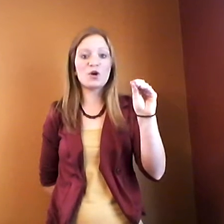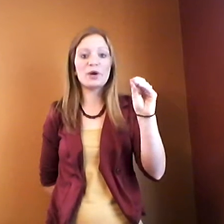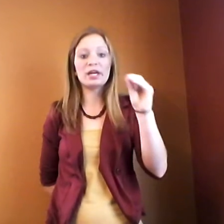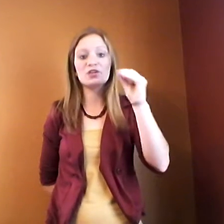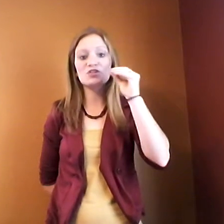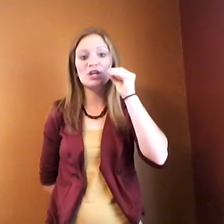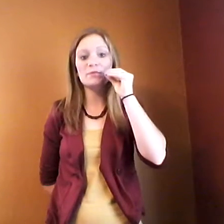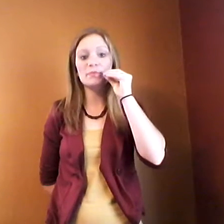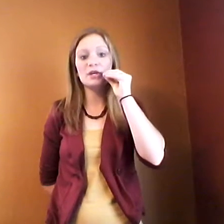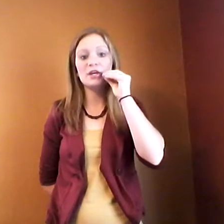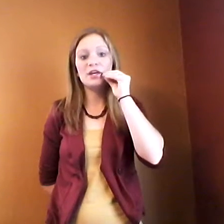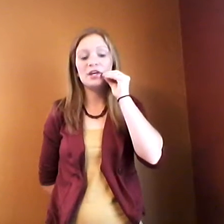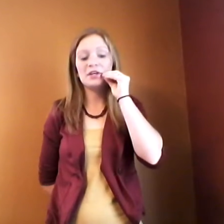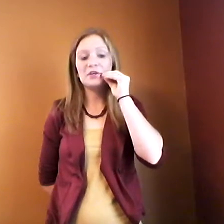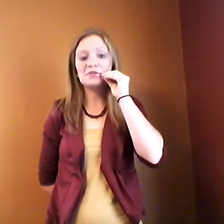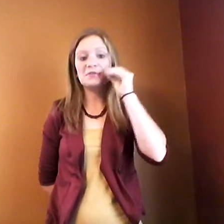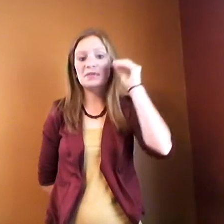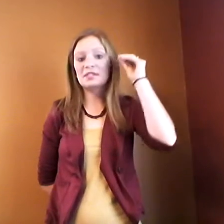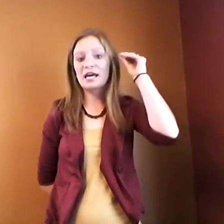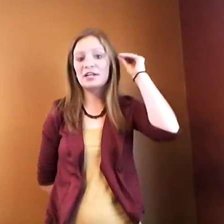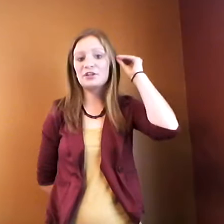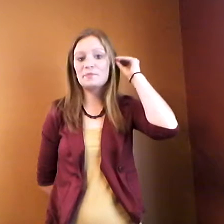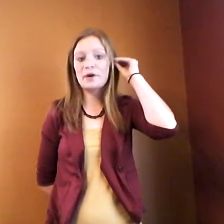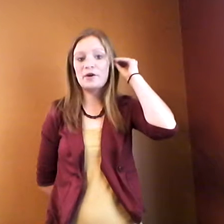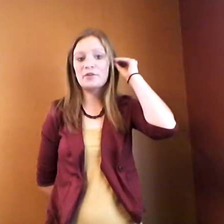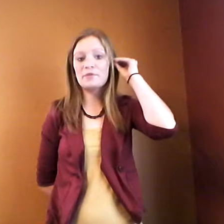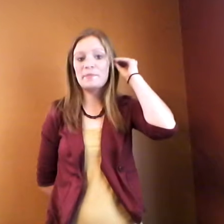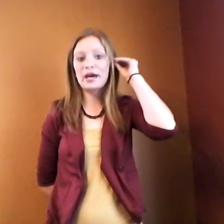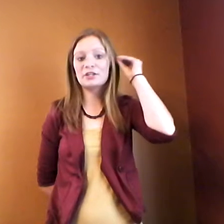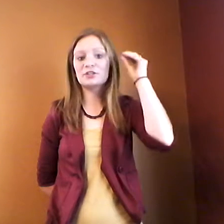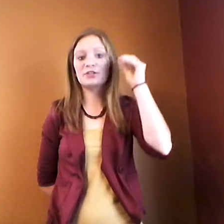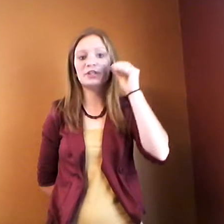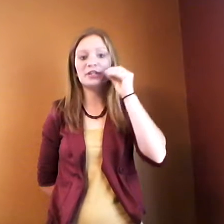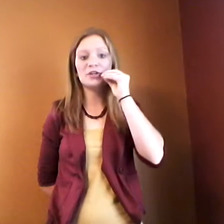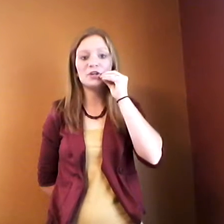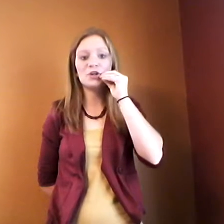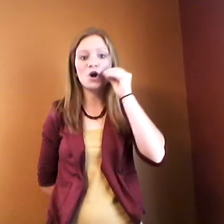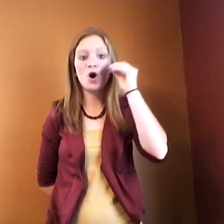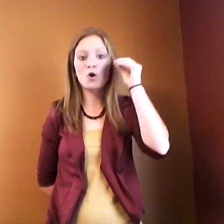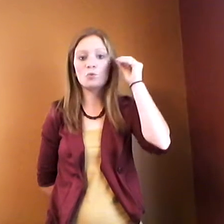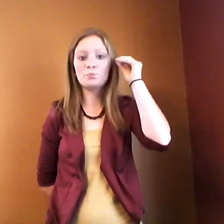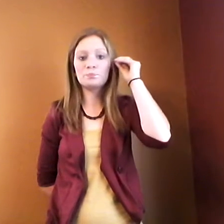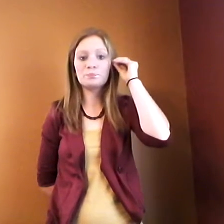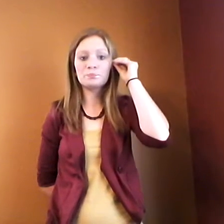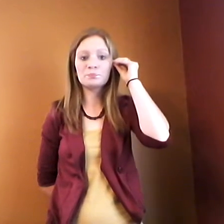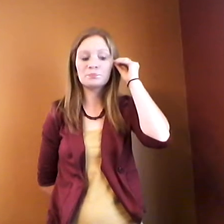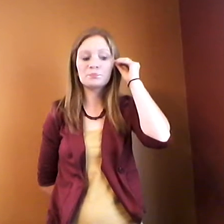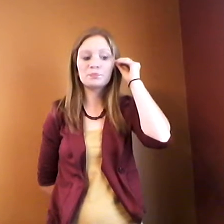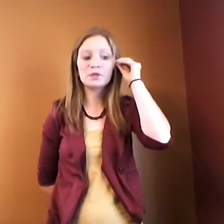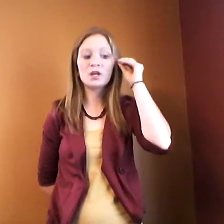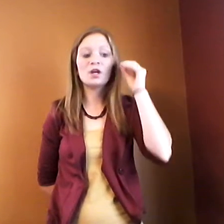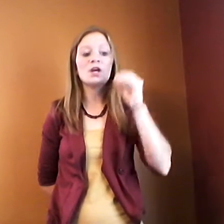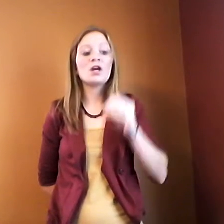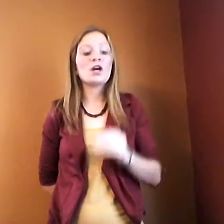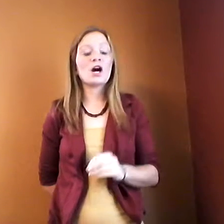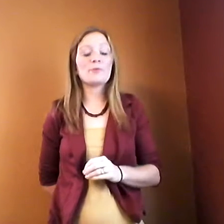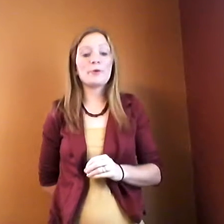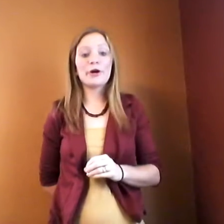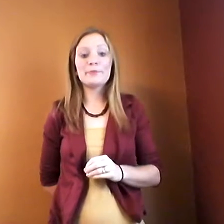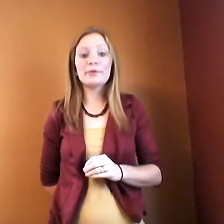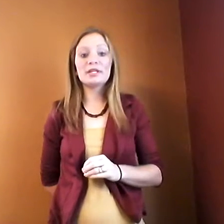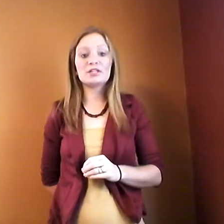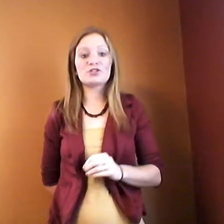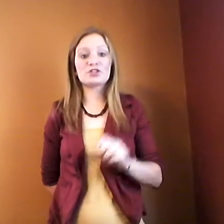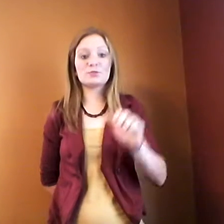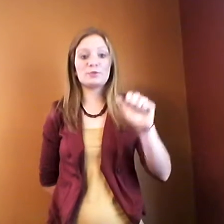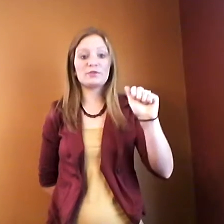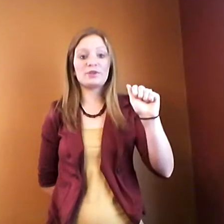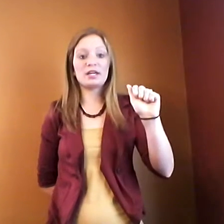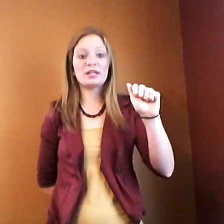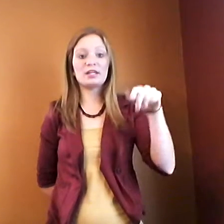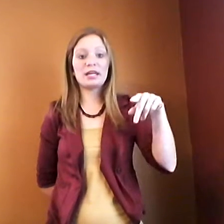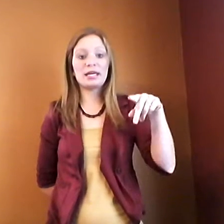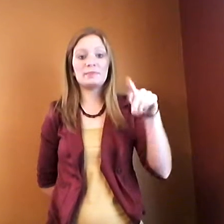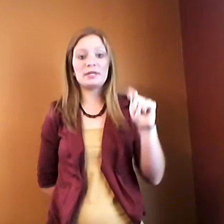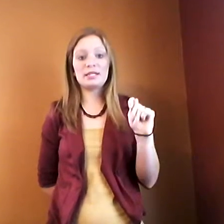hand shape. Goes from the side of your mouth back to your ear. Home. Apartment is just abbreviated,